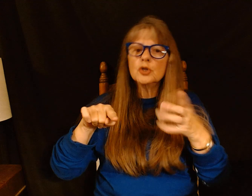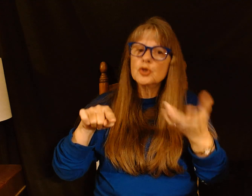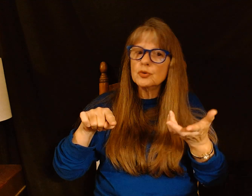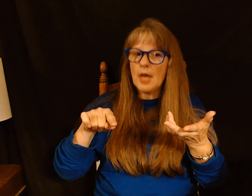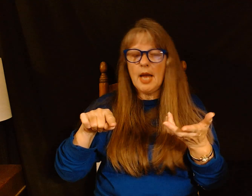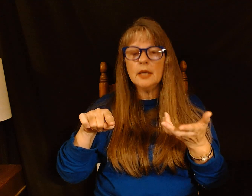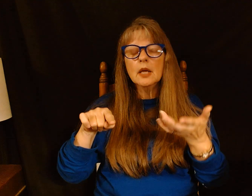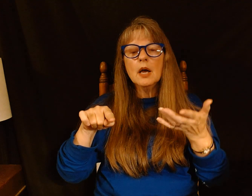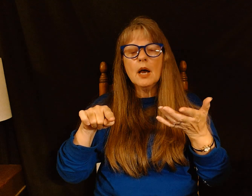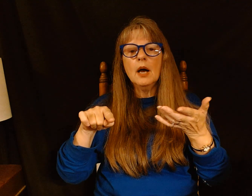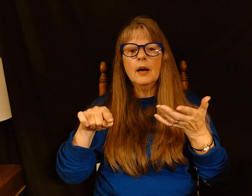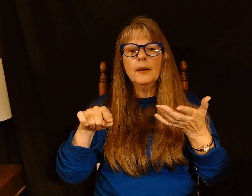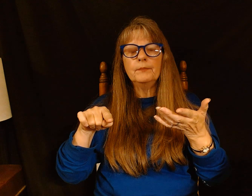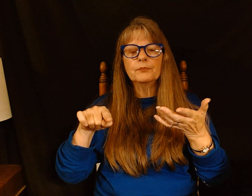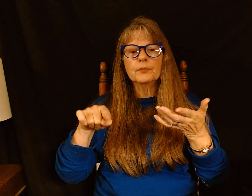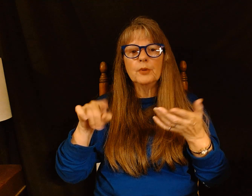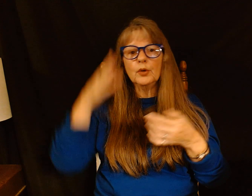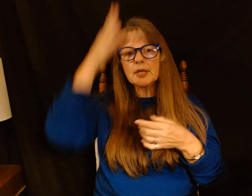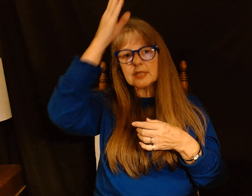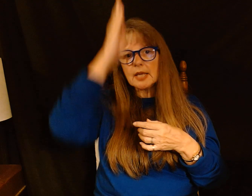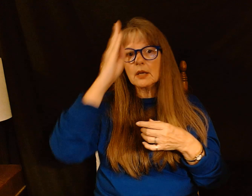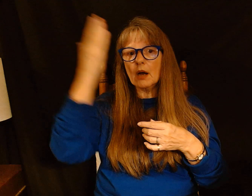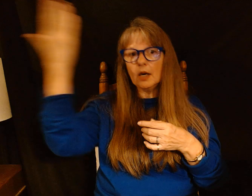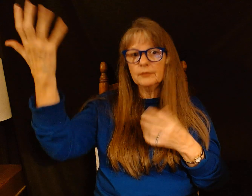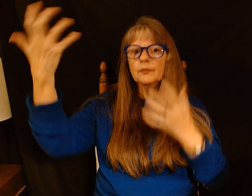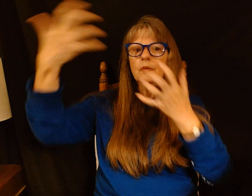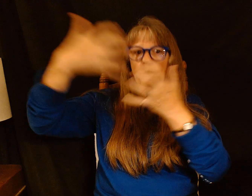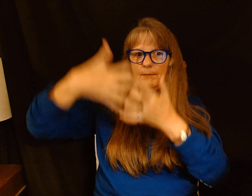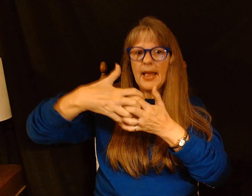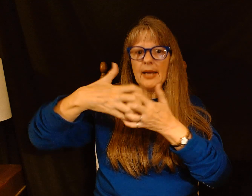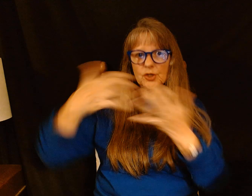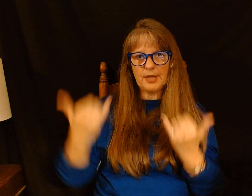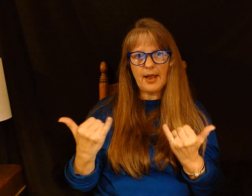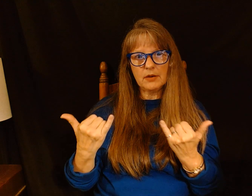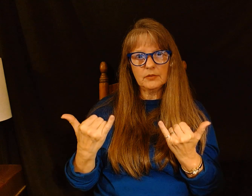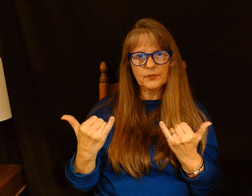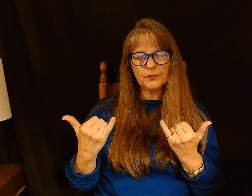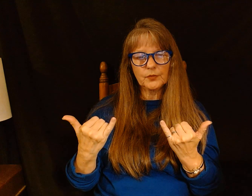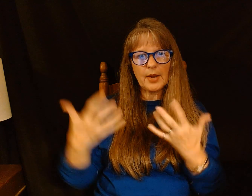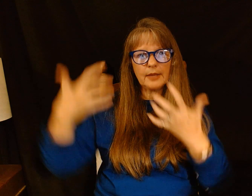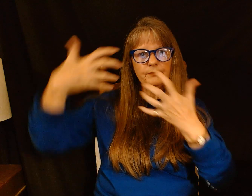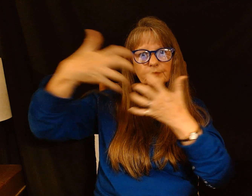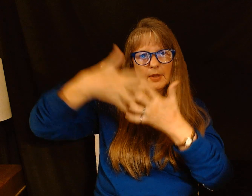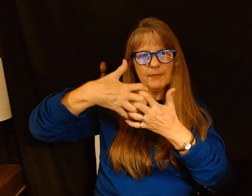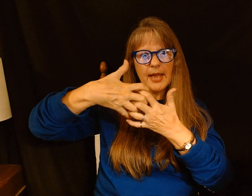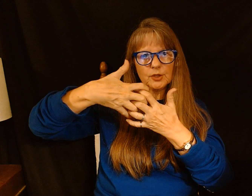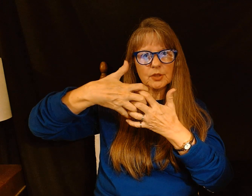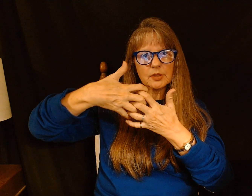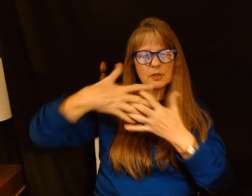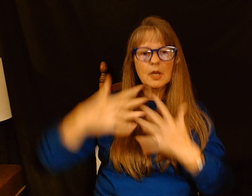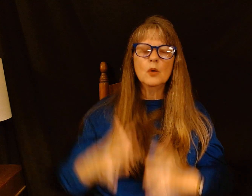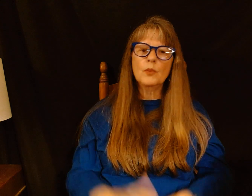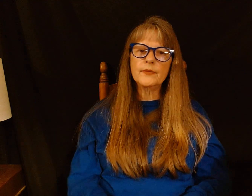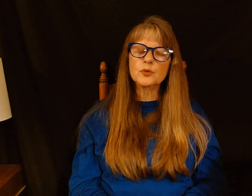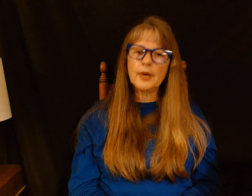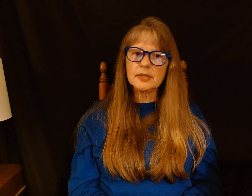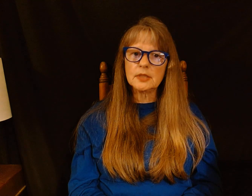do that, or you could say God match now, right? It matches. We have this